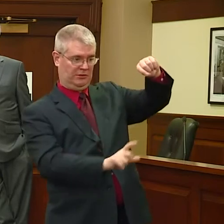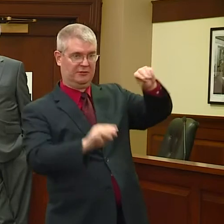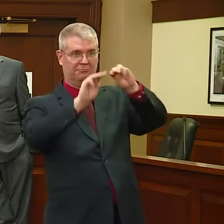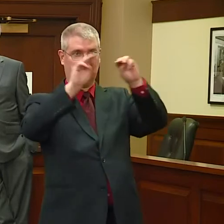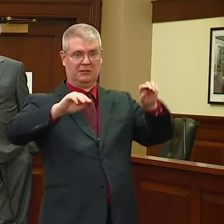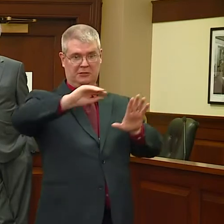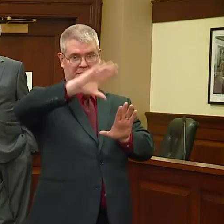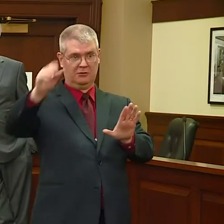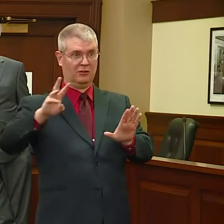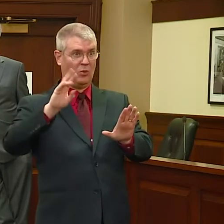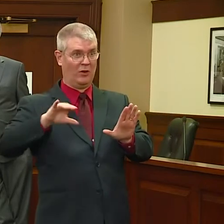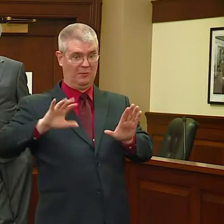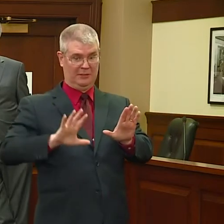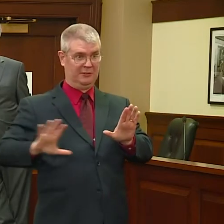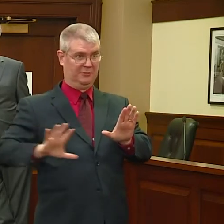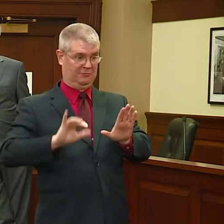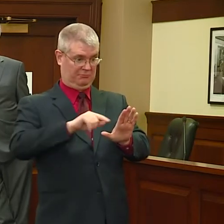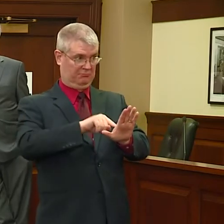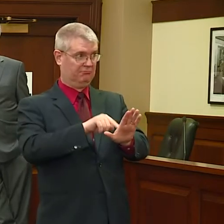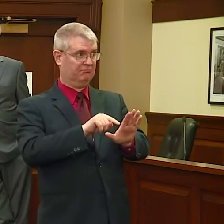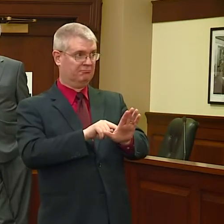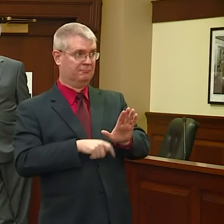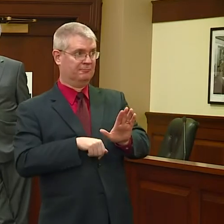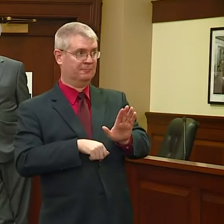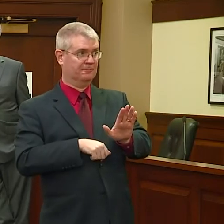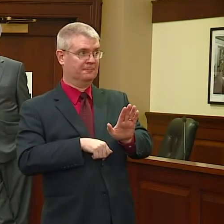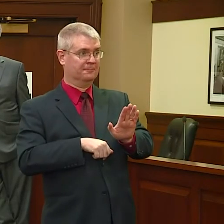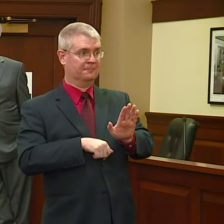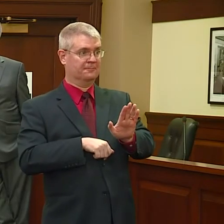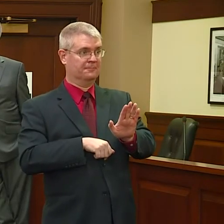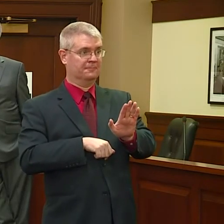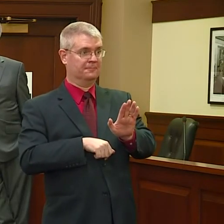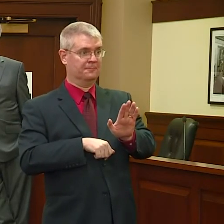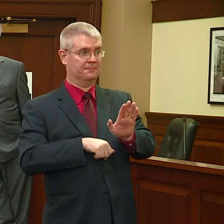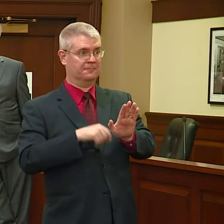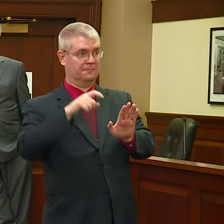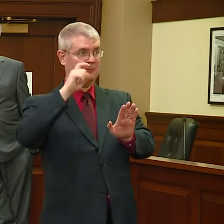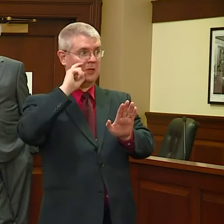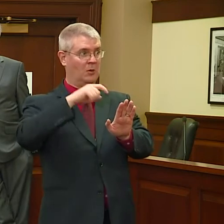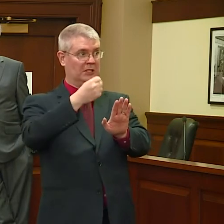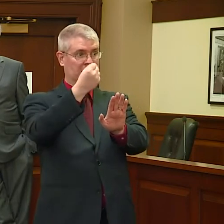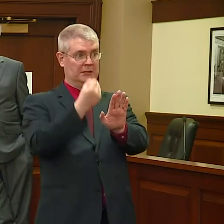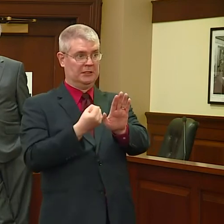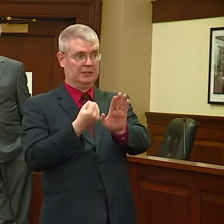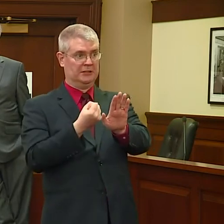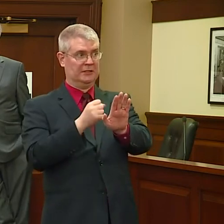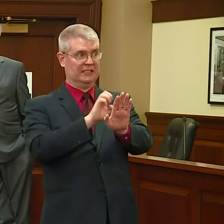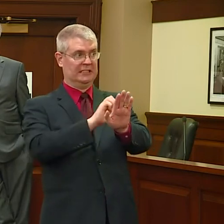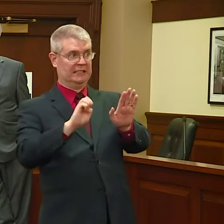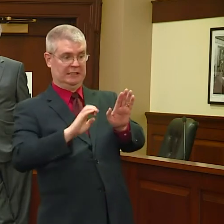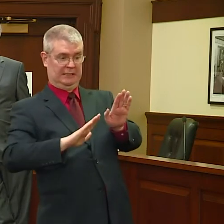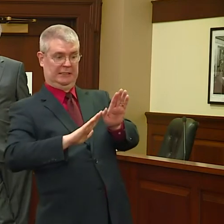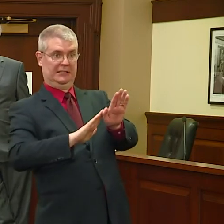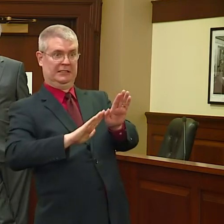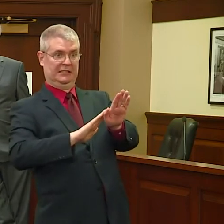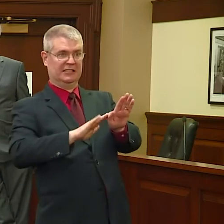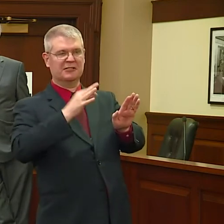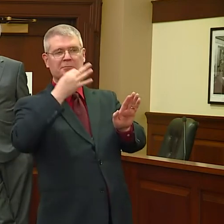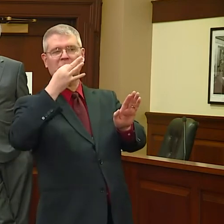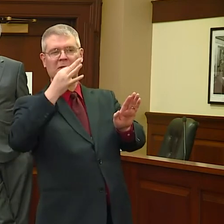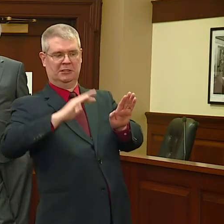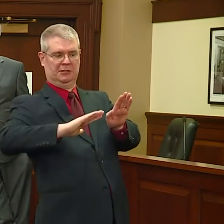aware, right now it is the southeast part of our state that is getting hit the hardest. And so just looking at what's going on across the borders, and you can